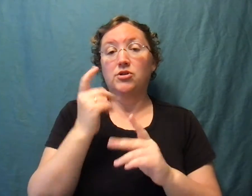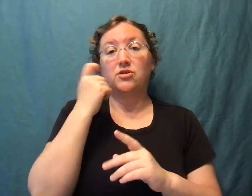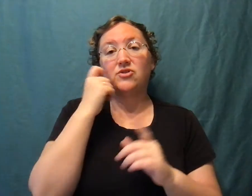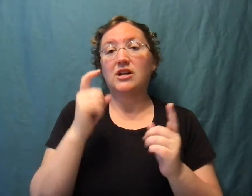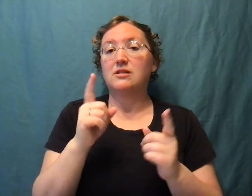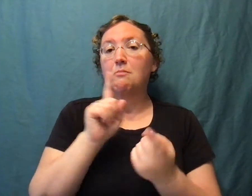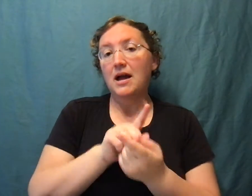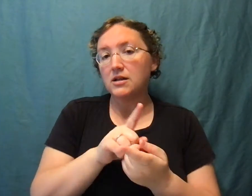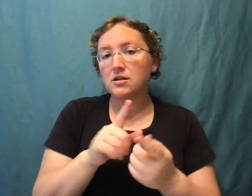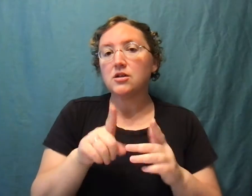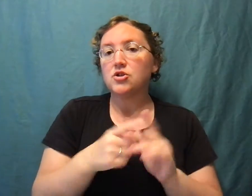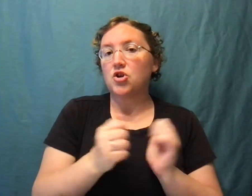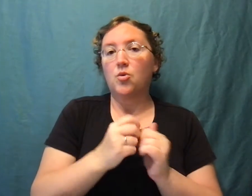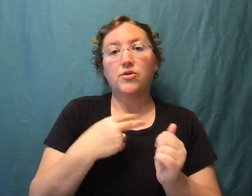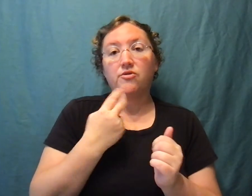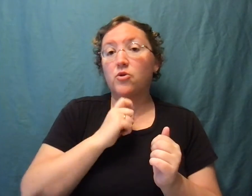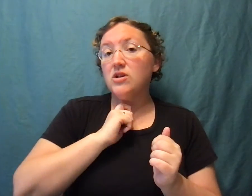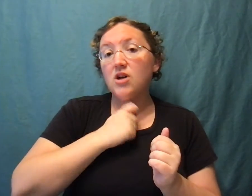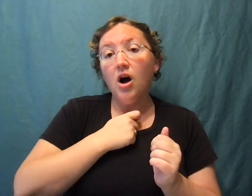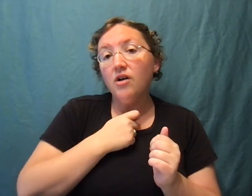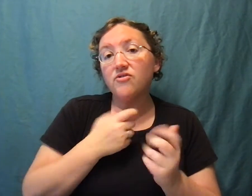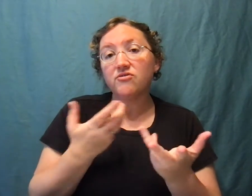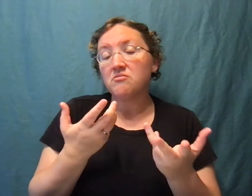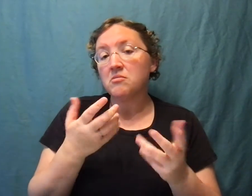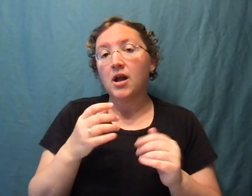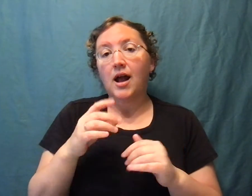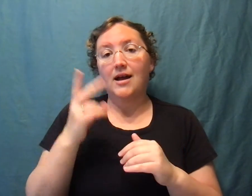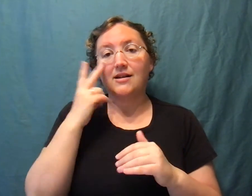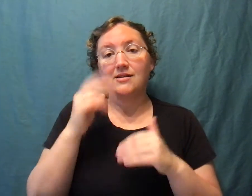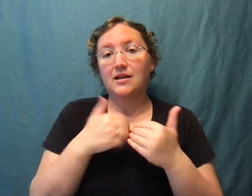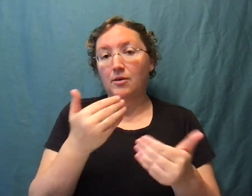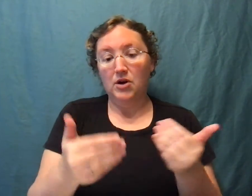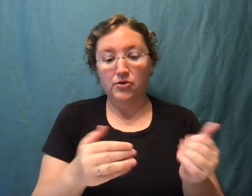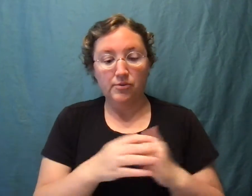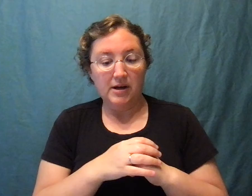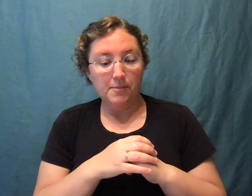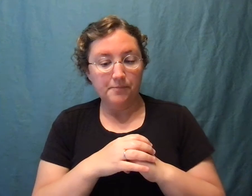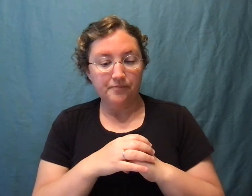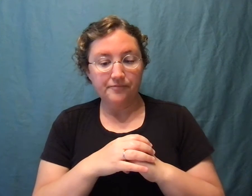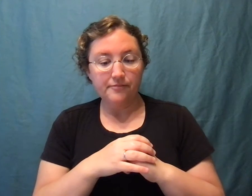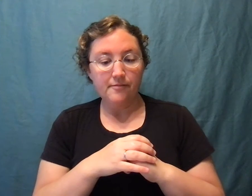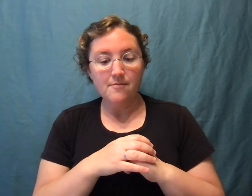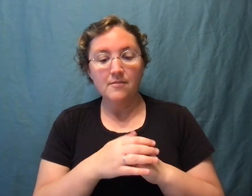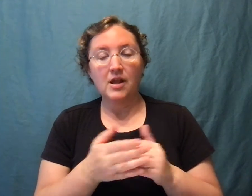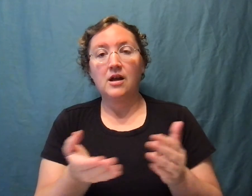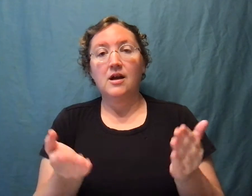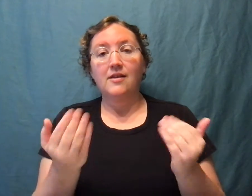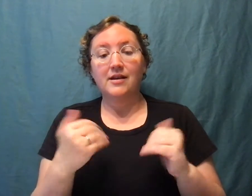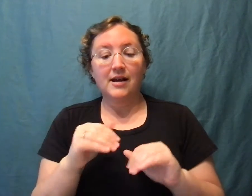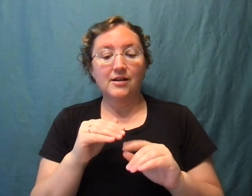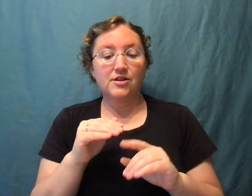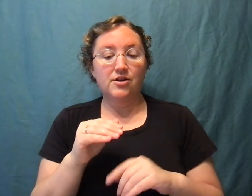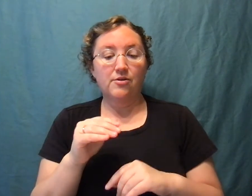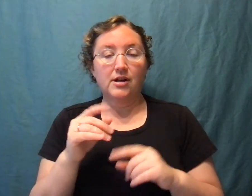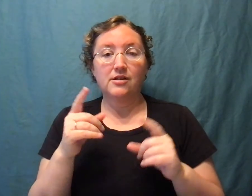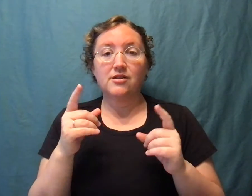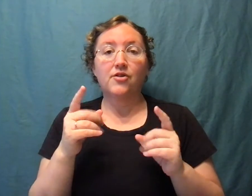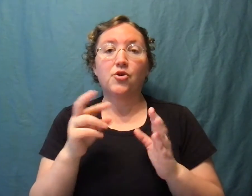you've just met, start with your voice off and see how it goes from there. The next note is